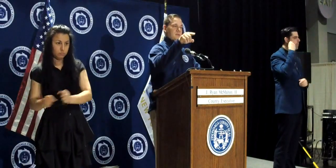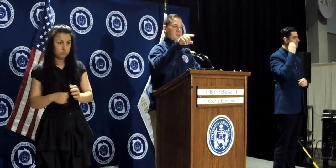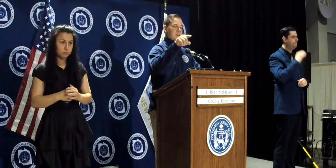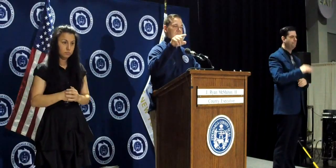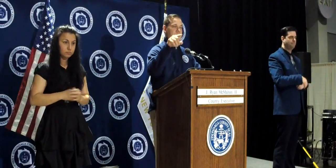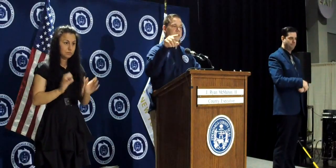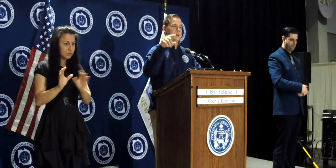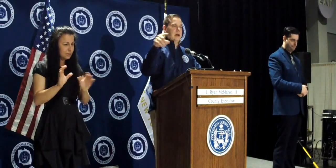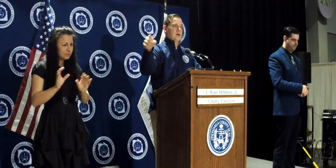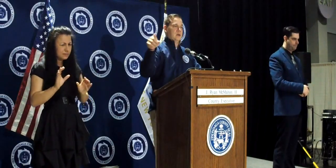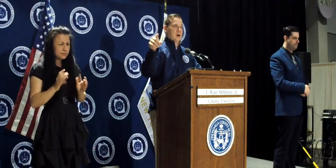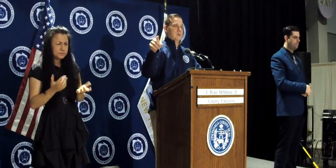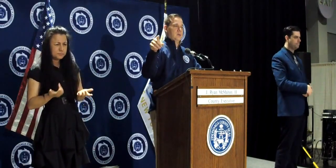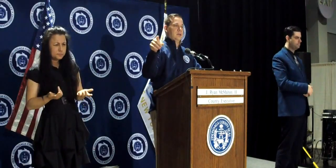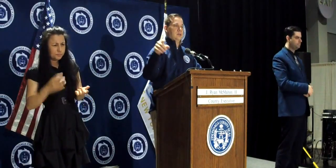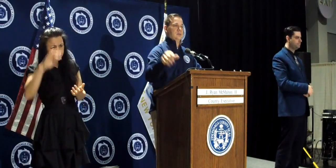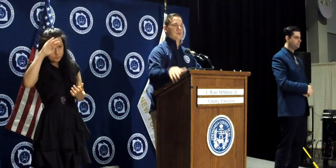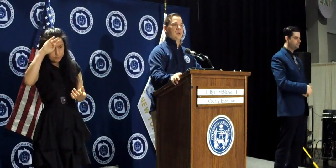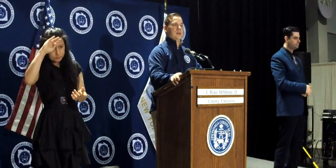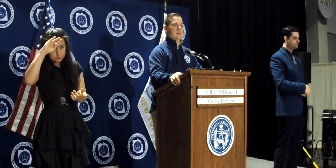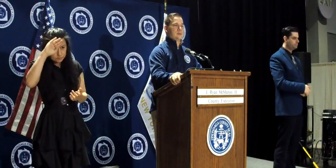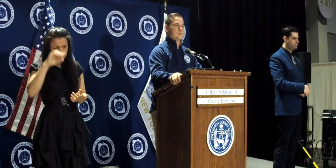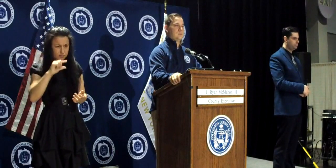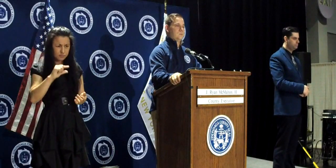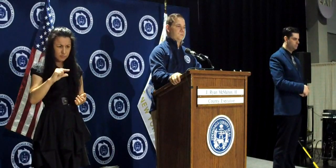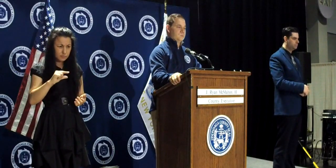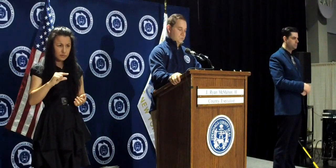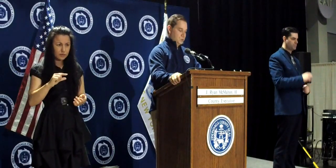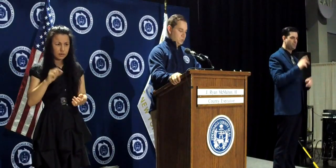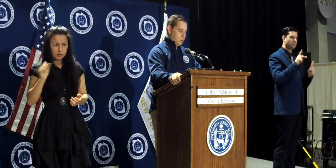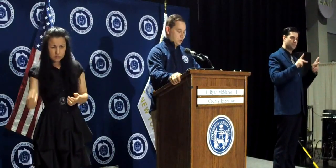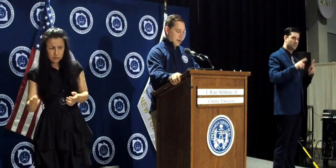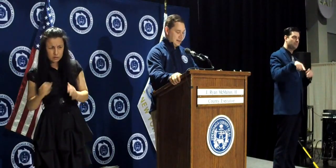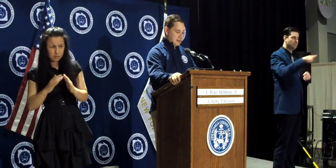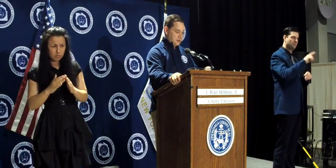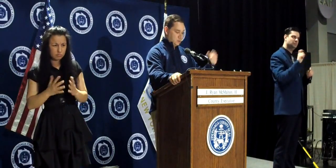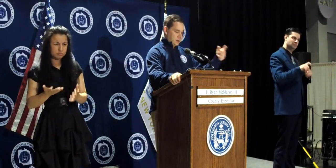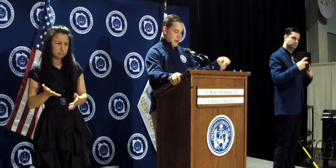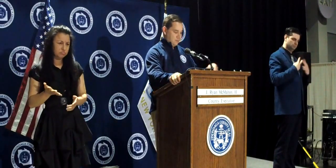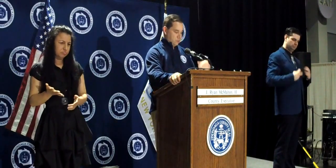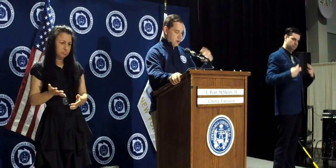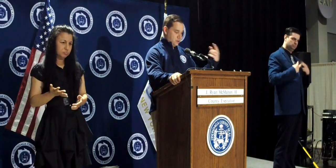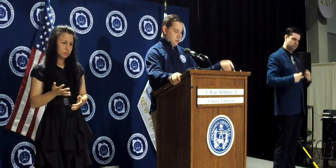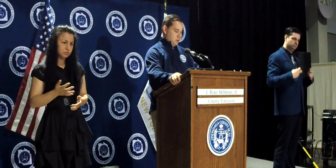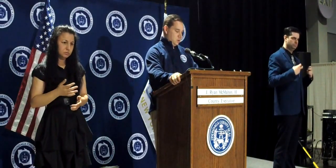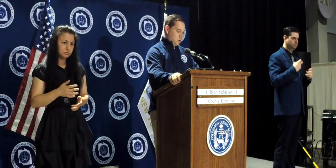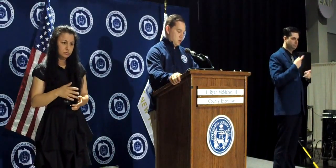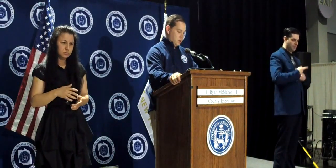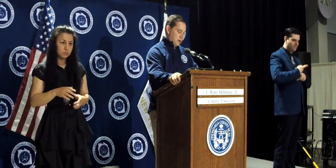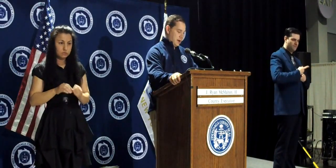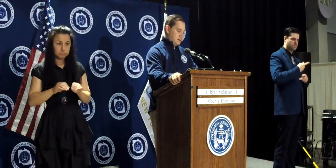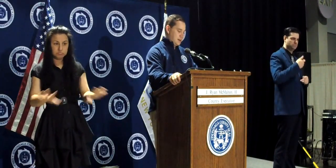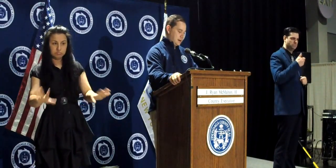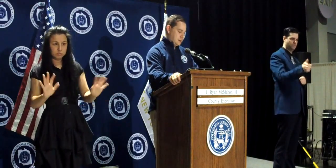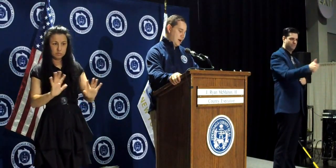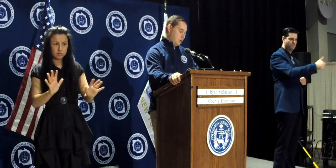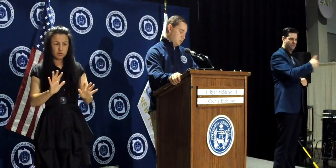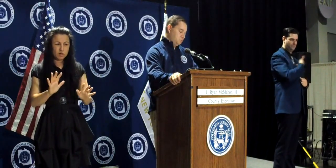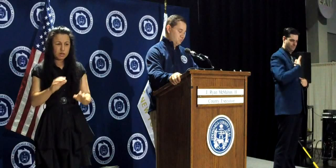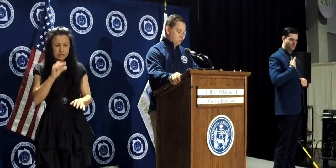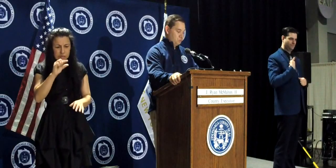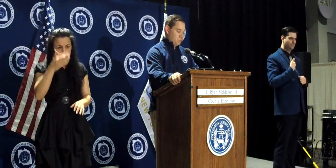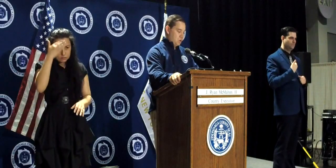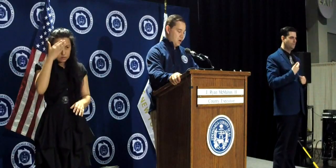and some of these cases we're getting now are leading to new cases. Because we know with contacts, we're going to have them, right? We know that contacts